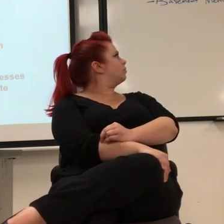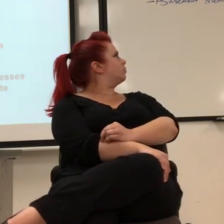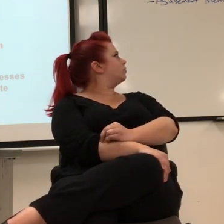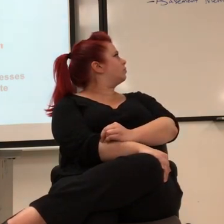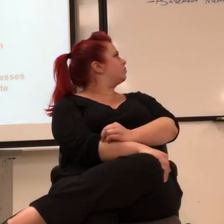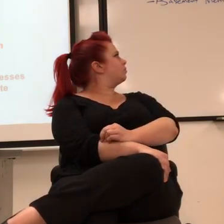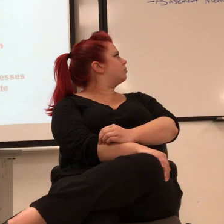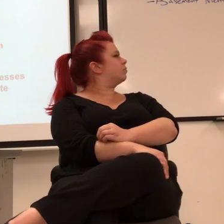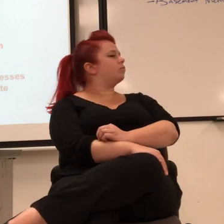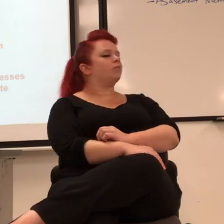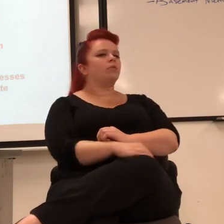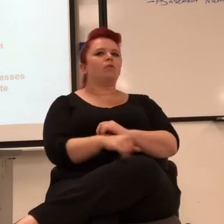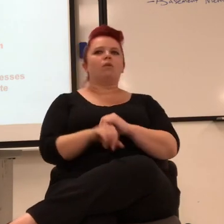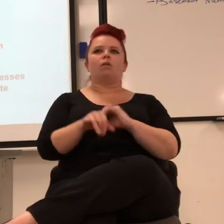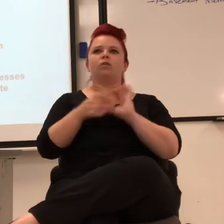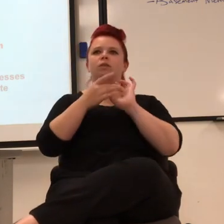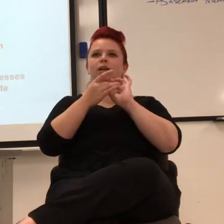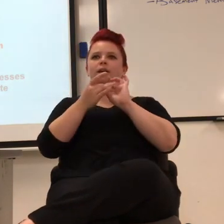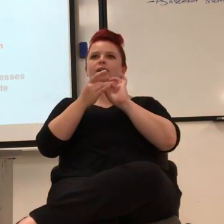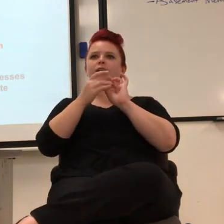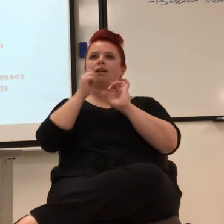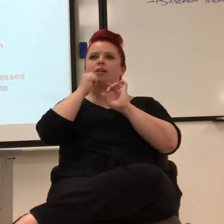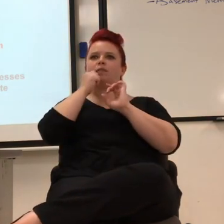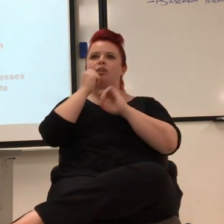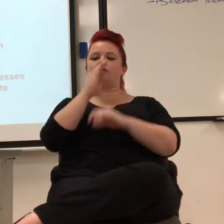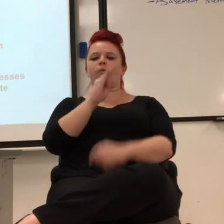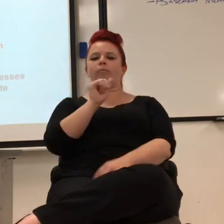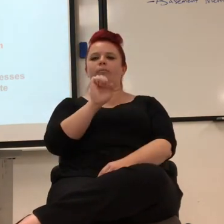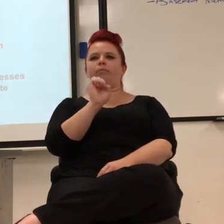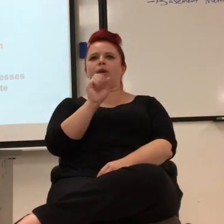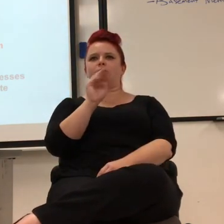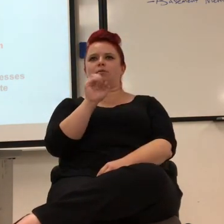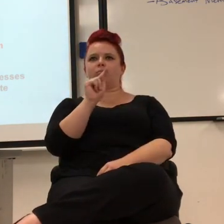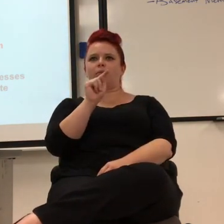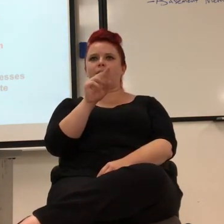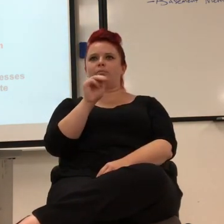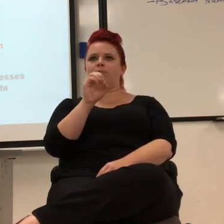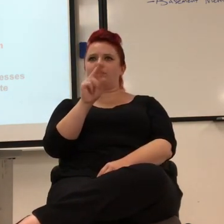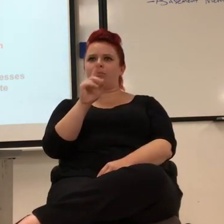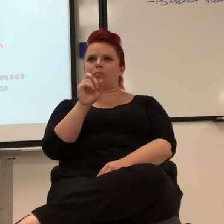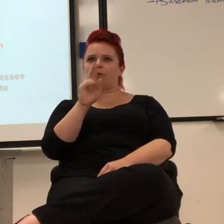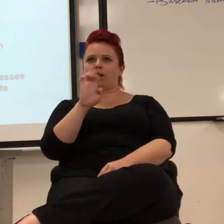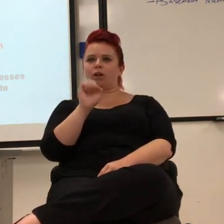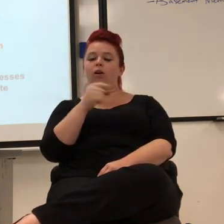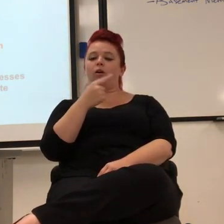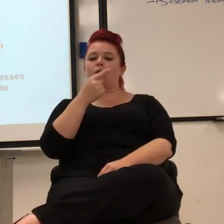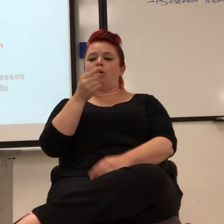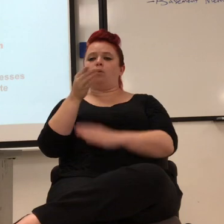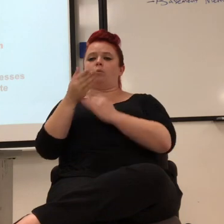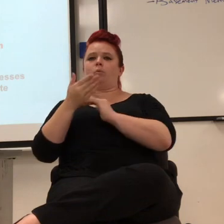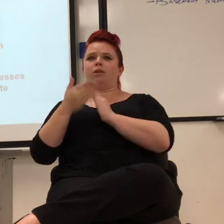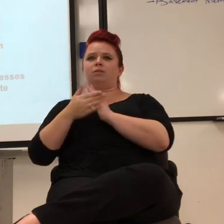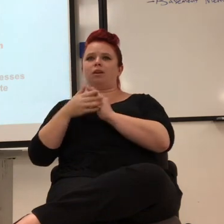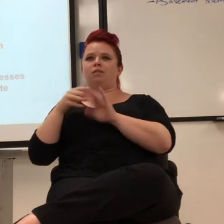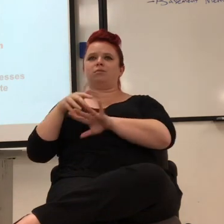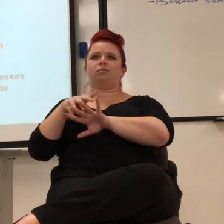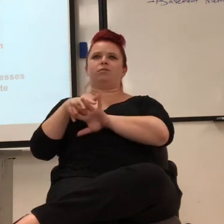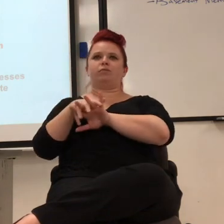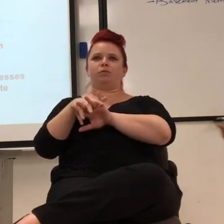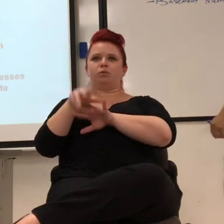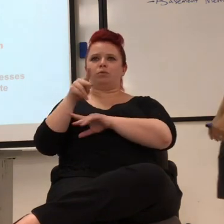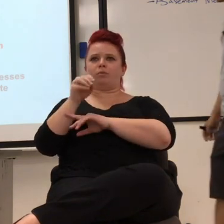Okay, so that connective tissue basement membrane, on one side it's fused podocytes, and the other side is the